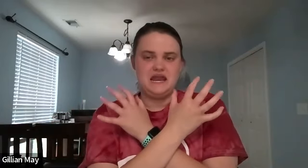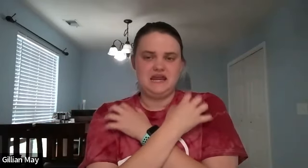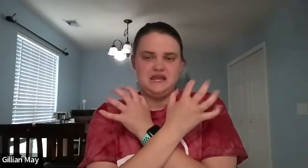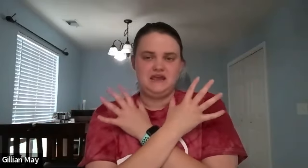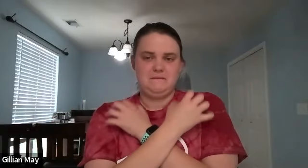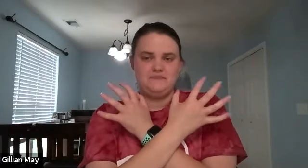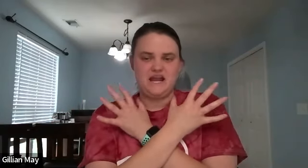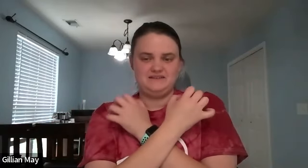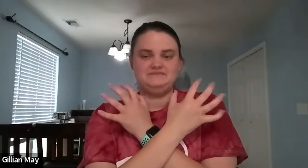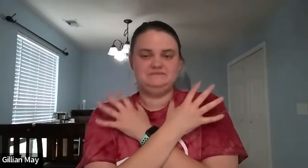then bear.